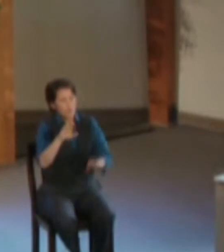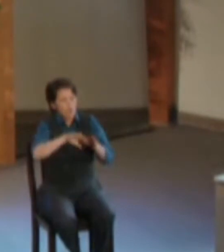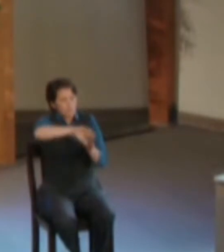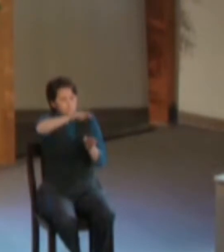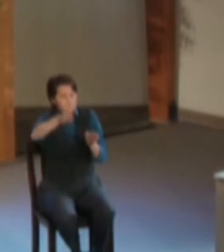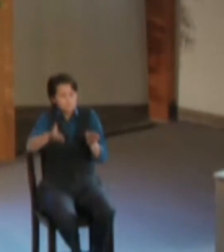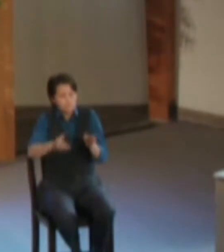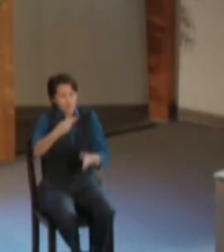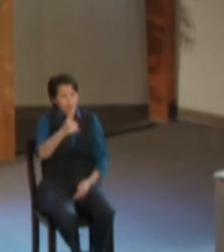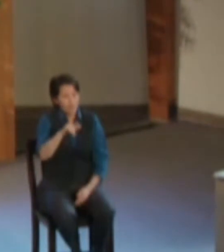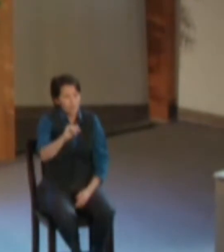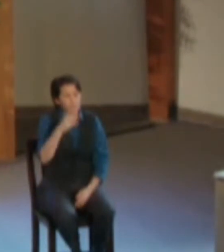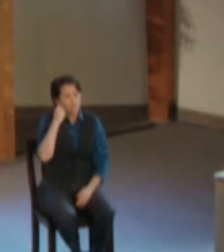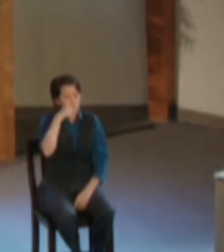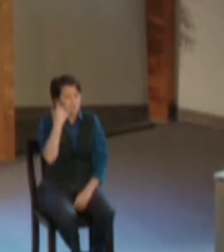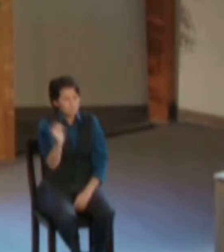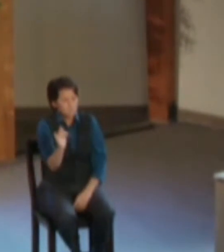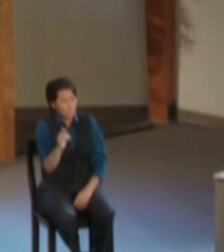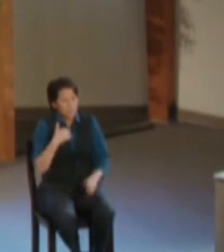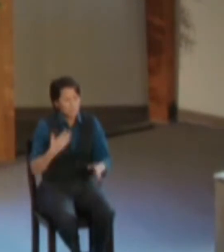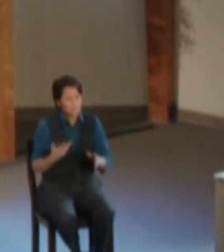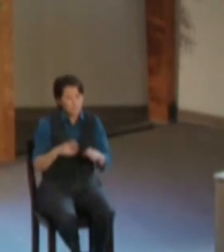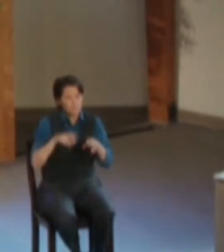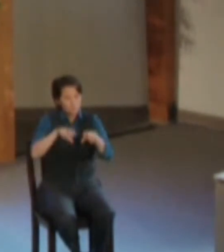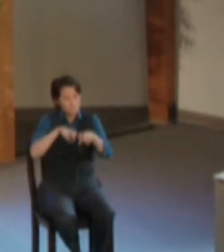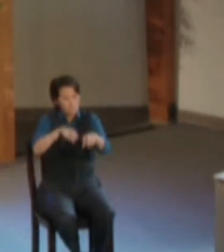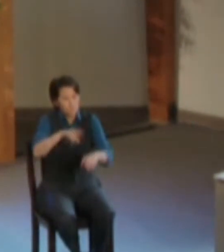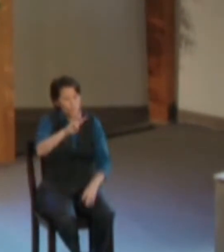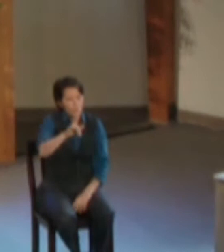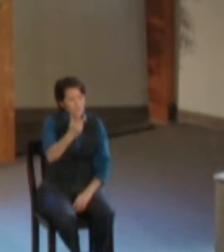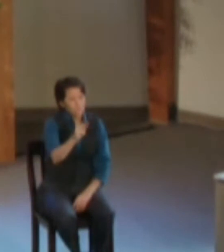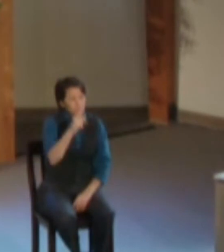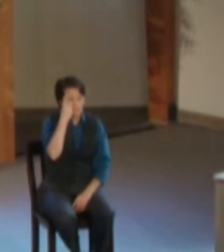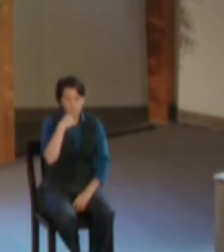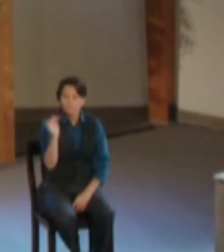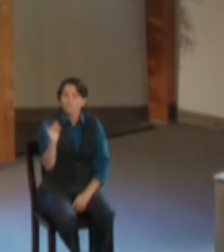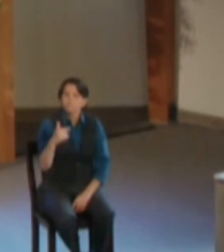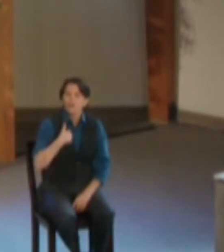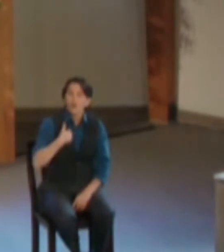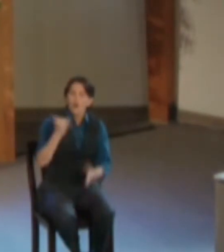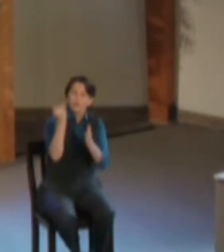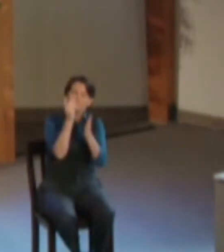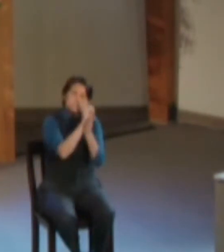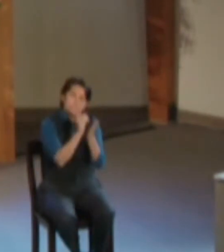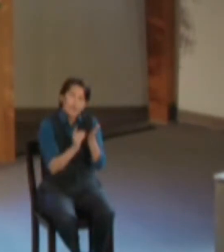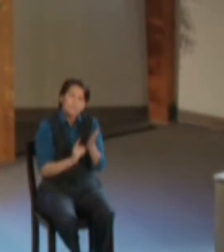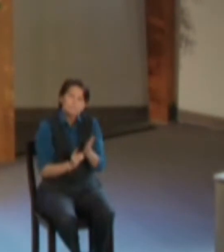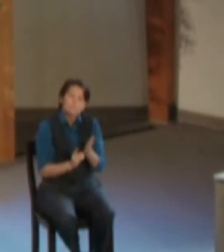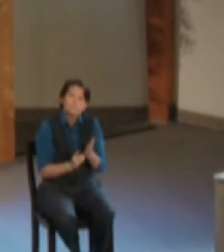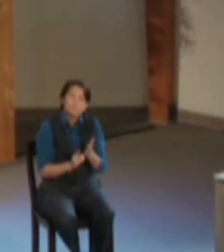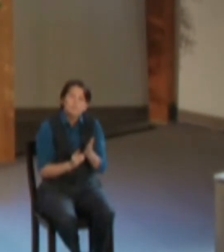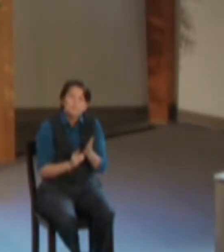a Conestoga wagon, the precursor to the prairie schooners that helped settle the West. I designed the Conestoga Hut. Eric DeBurr of the